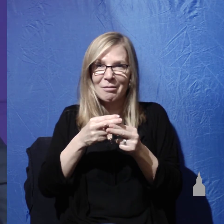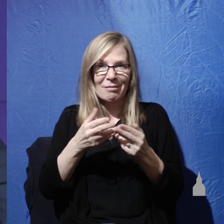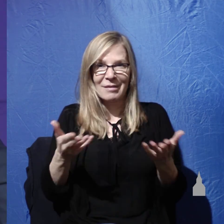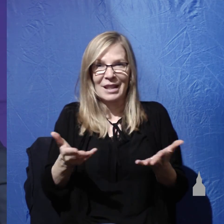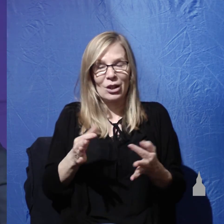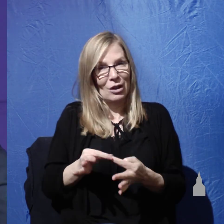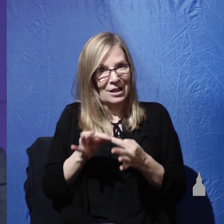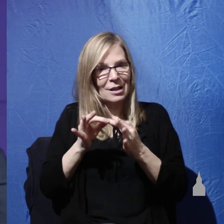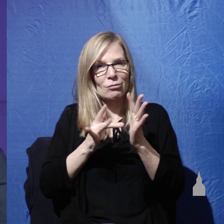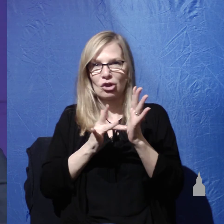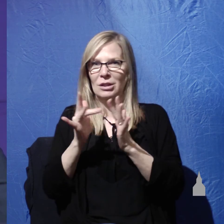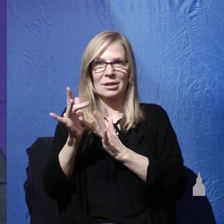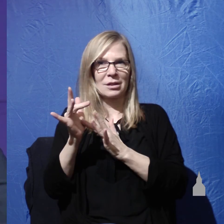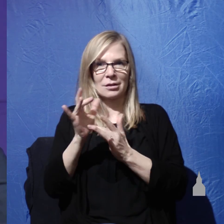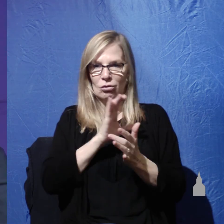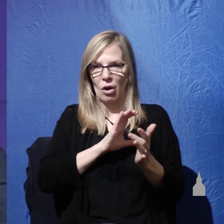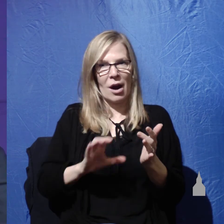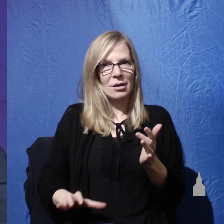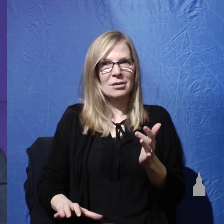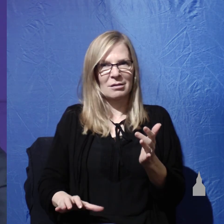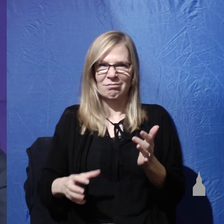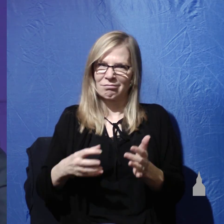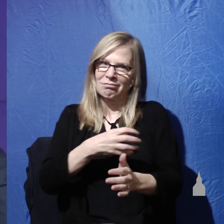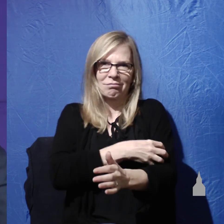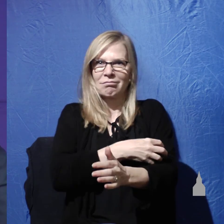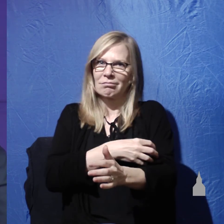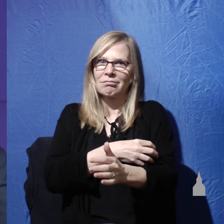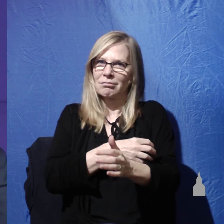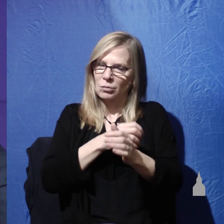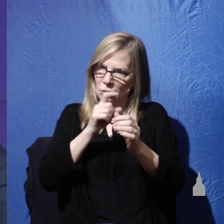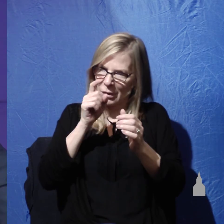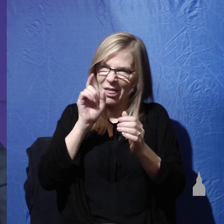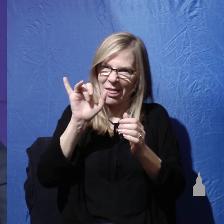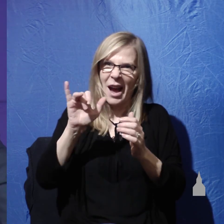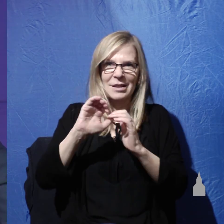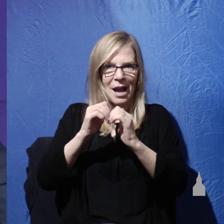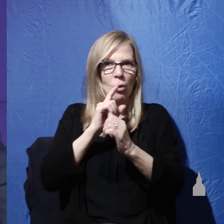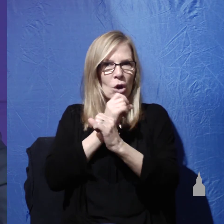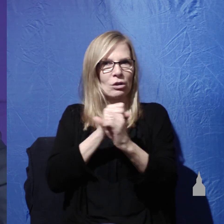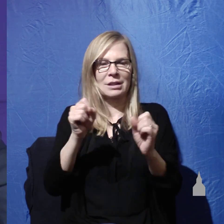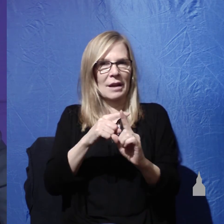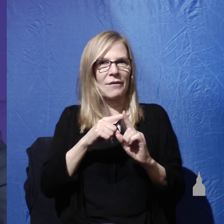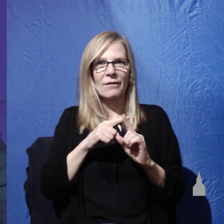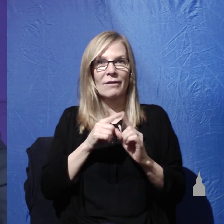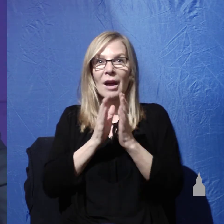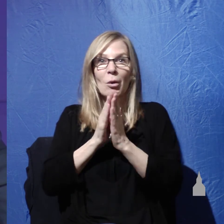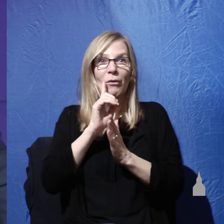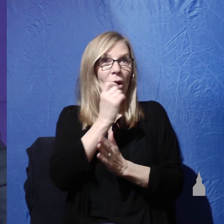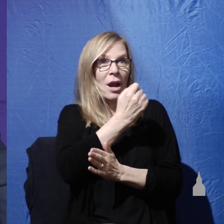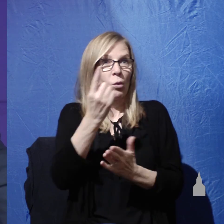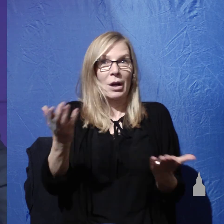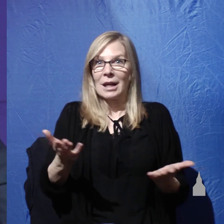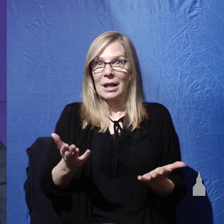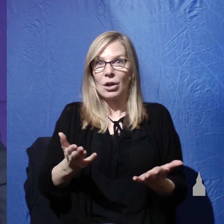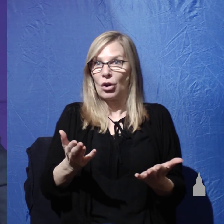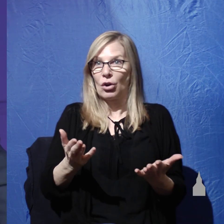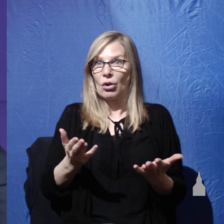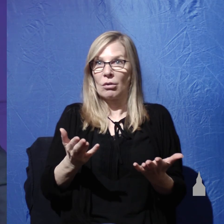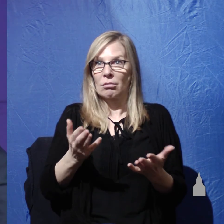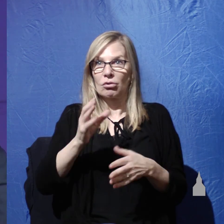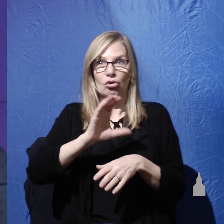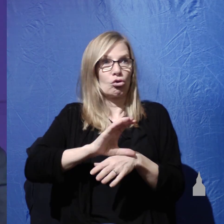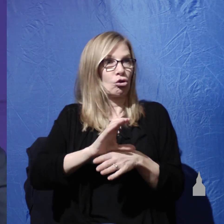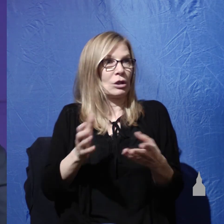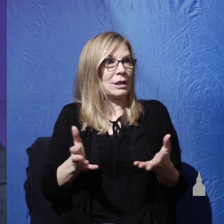men except Jesus Christ, whereby we must be saved. So I pray for any here, any in this